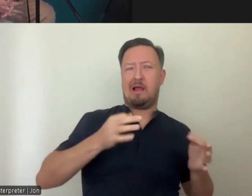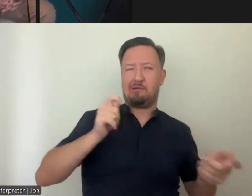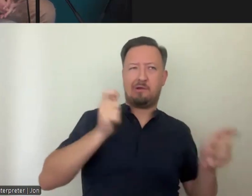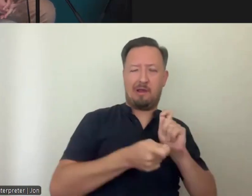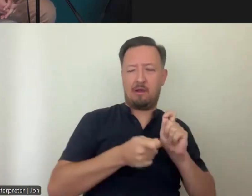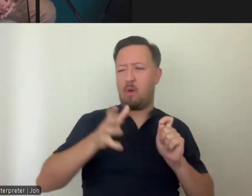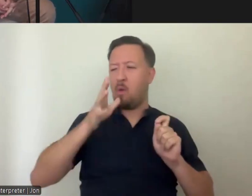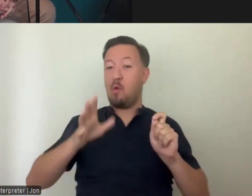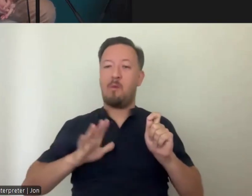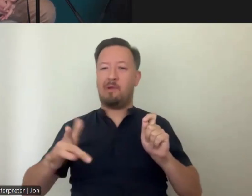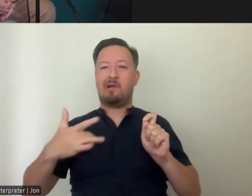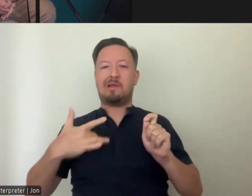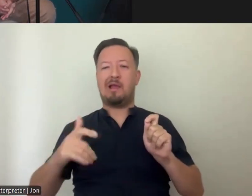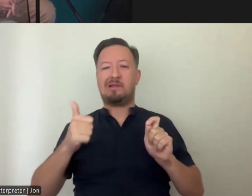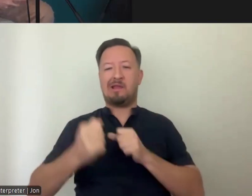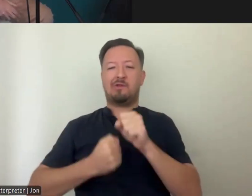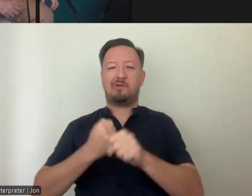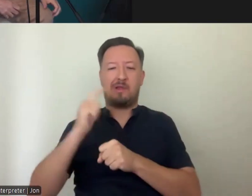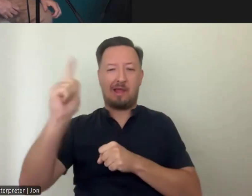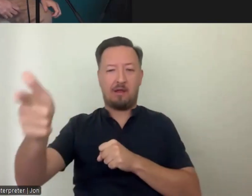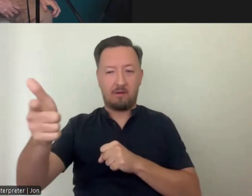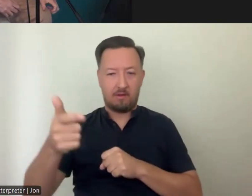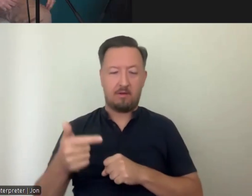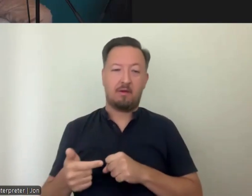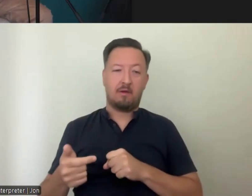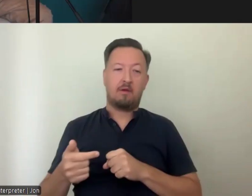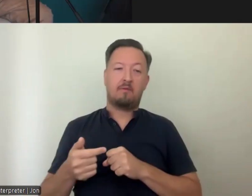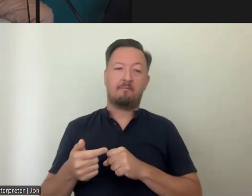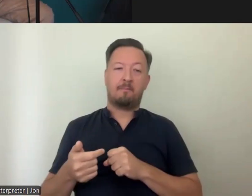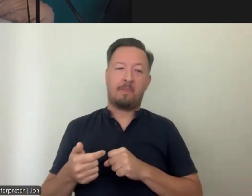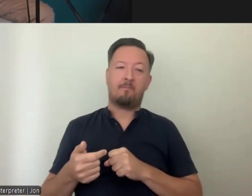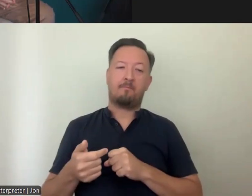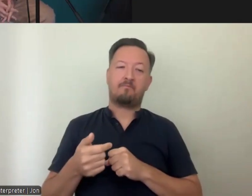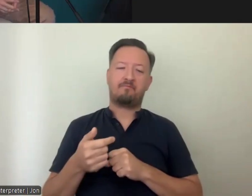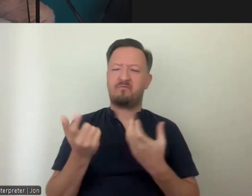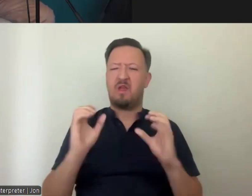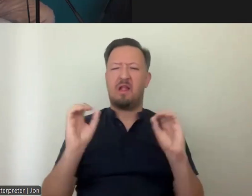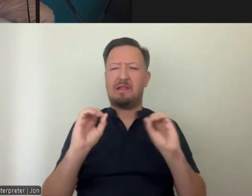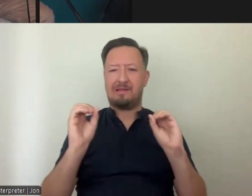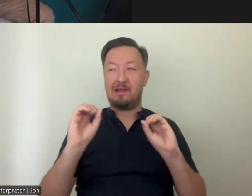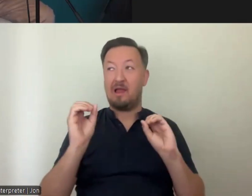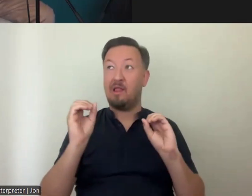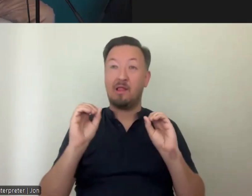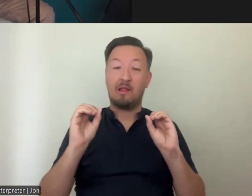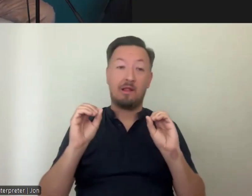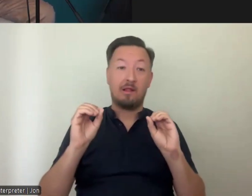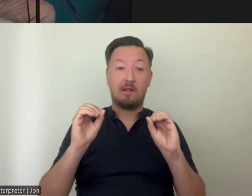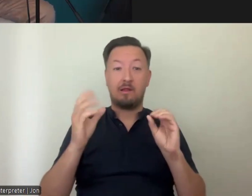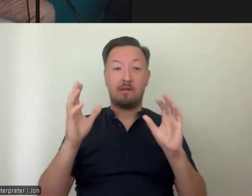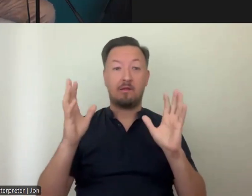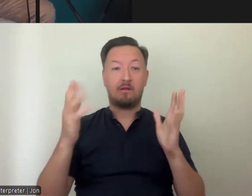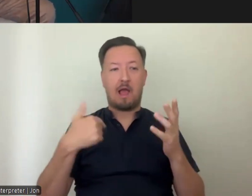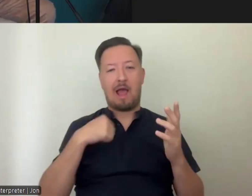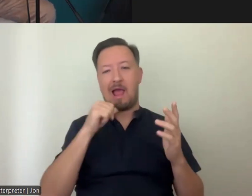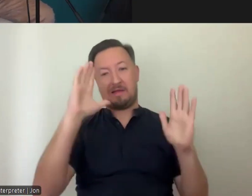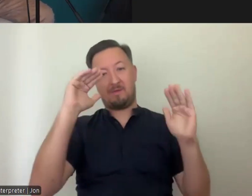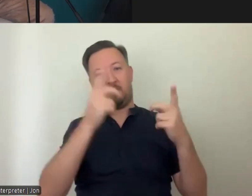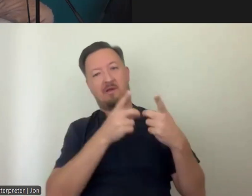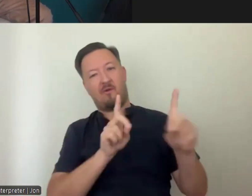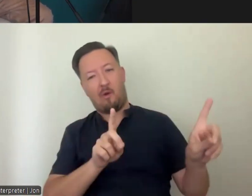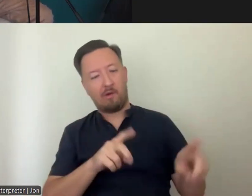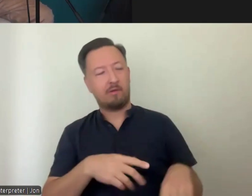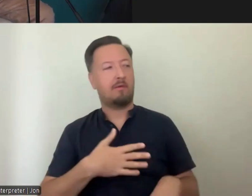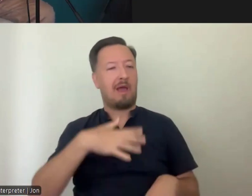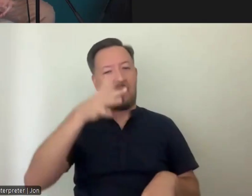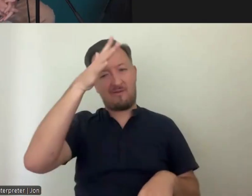thing. So there wasn't anything particularly extraordinary. A divorce that I did not expect, my father